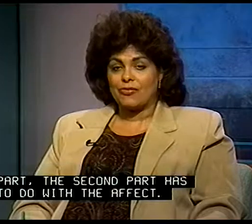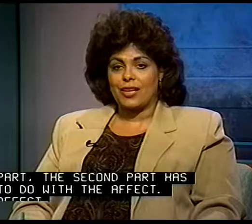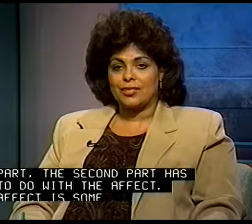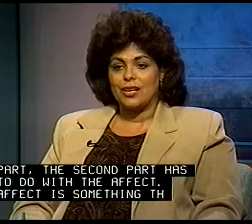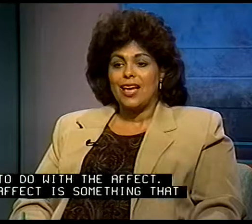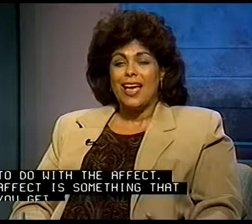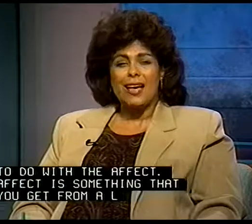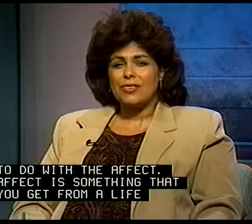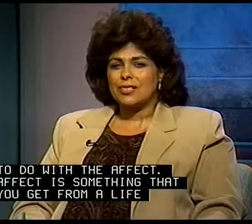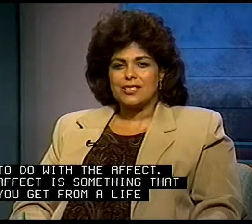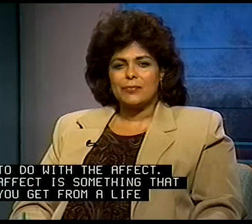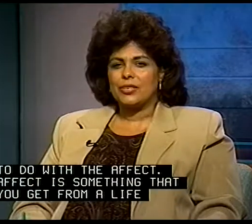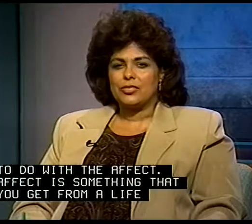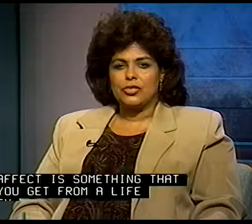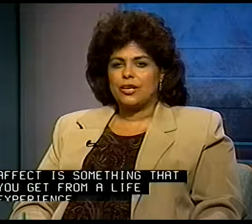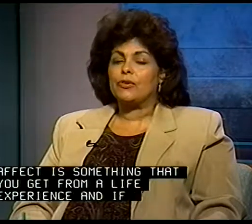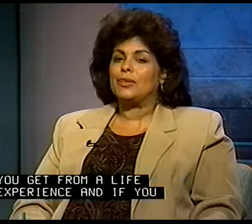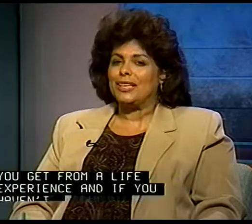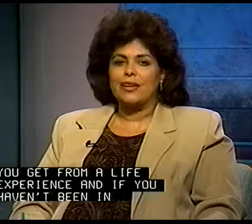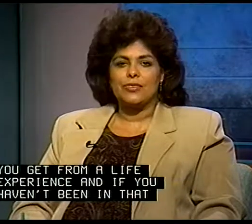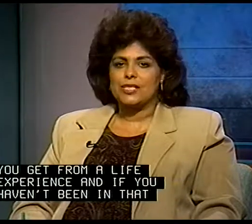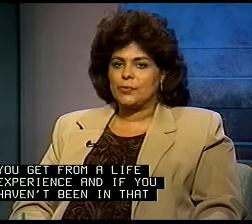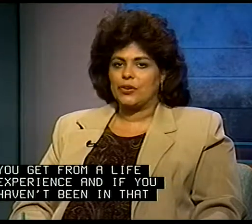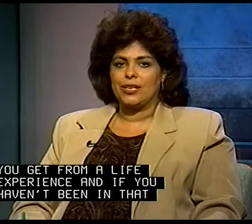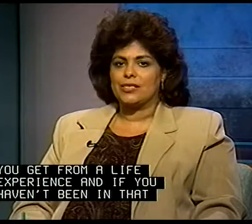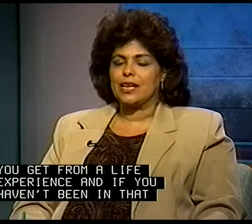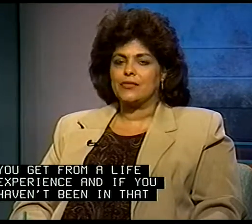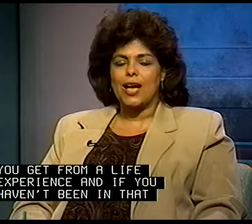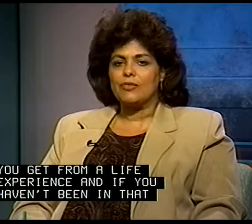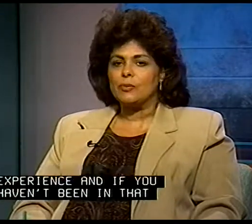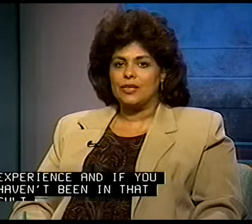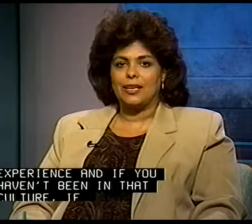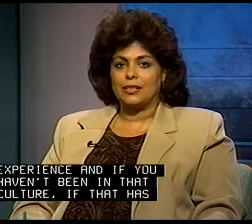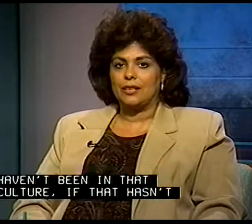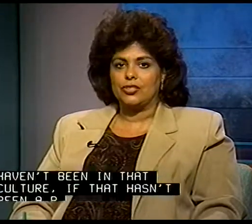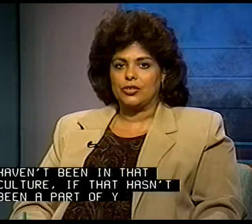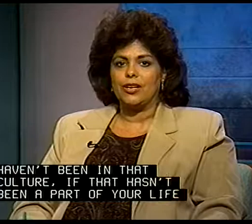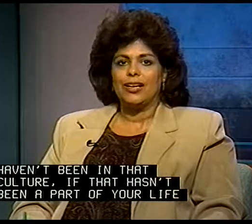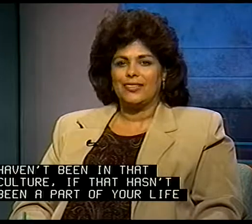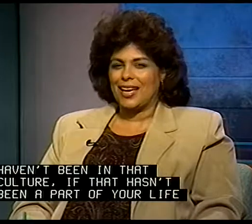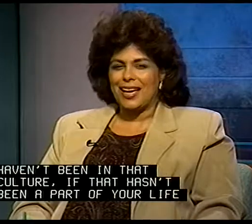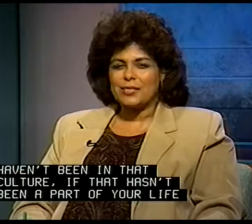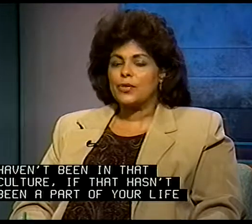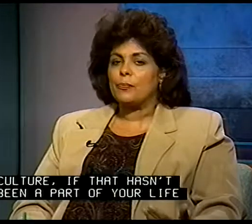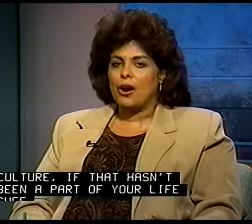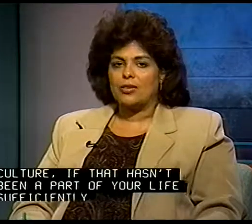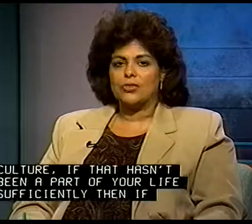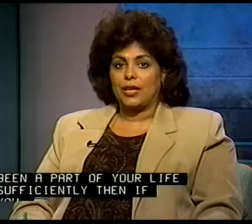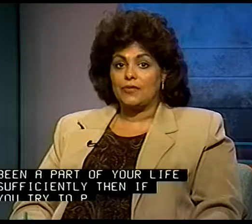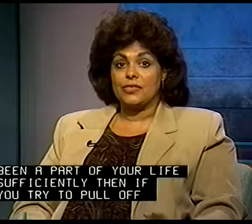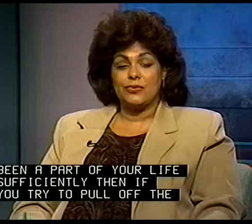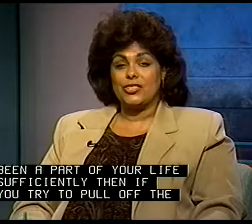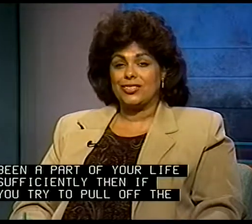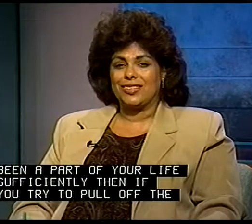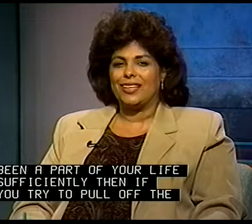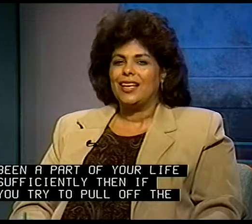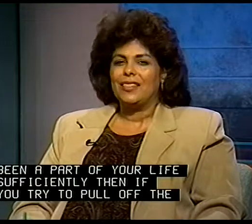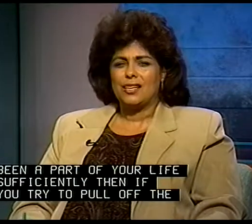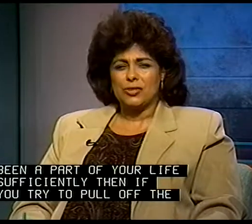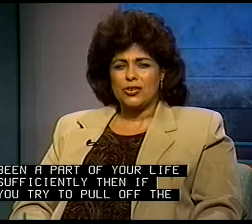affect. Affect is something that you get from a life experience. And if you haven't been in that culture, if that hasn't been a part of your life sufficiently, then if you try